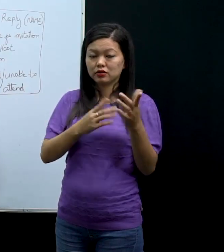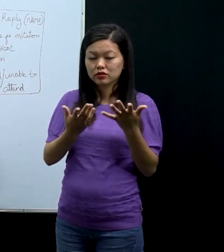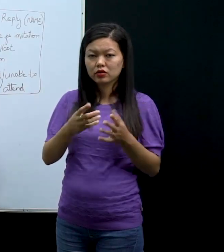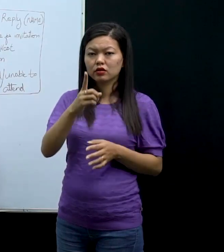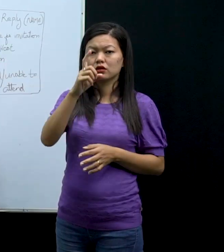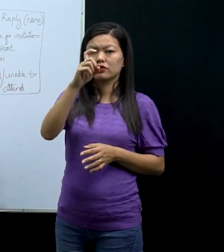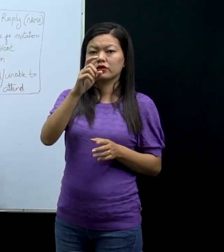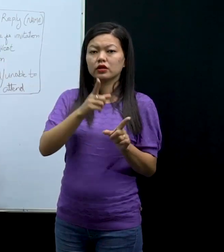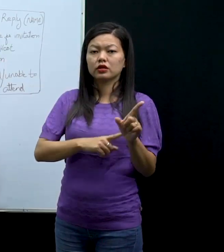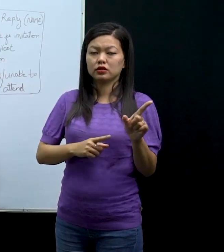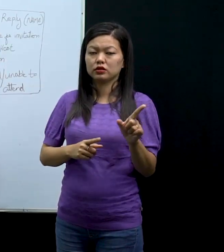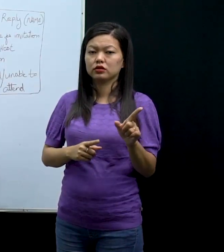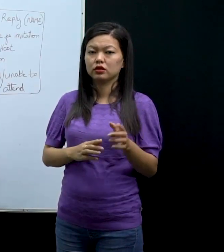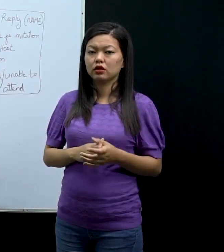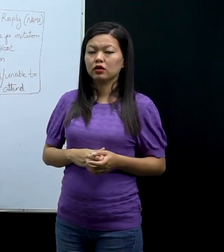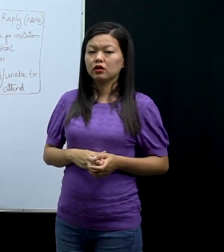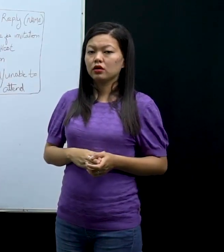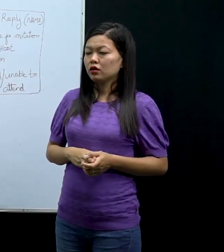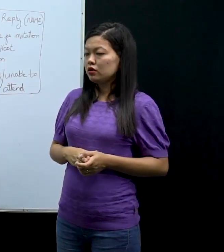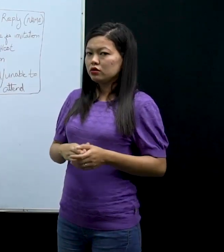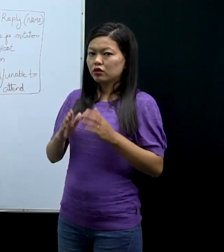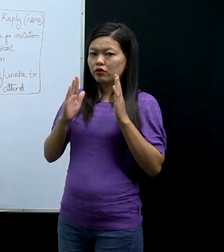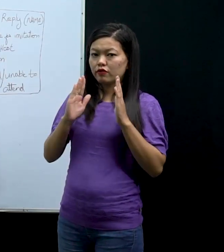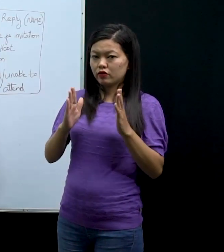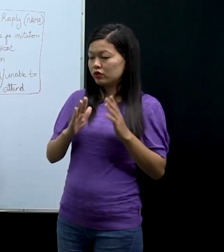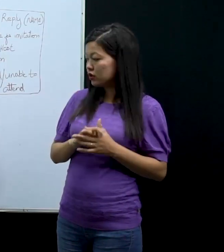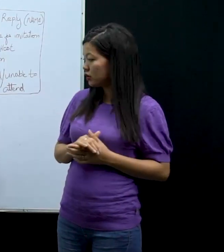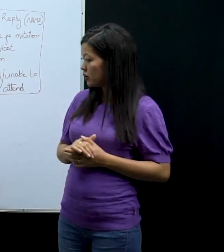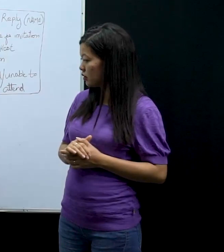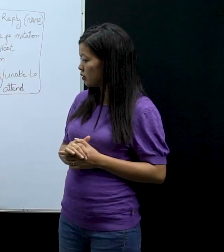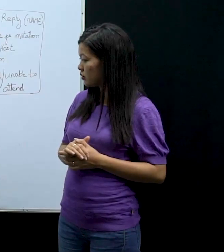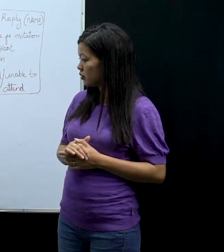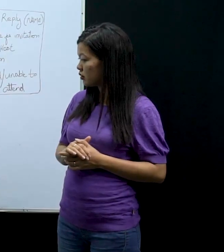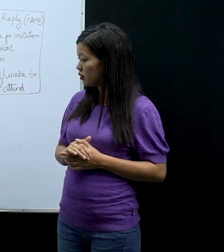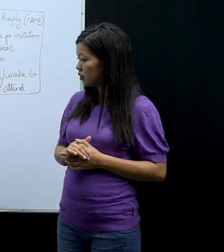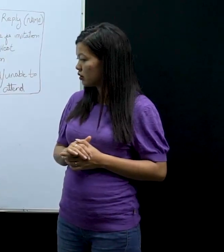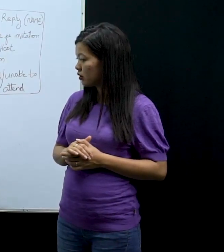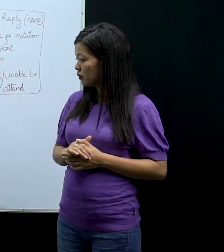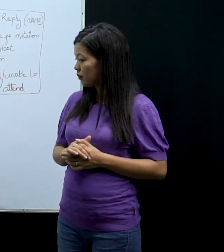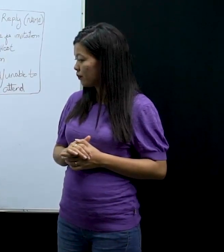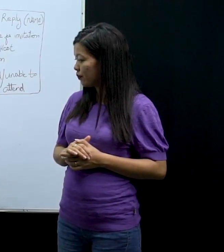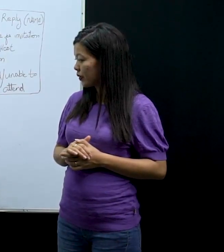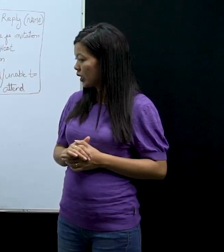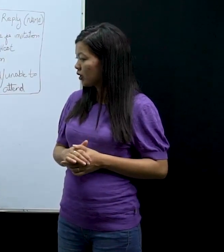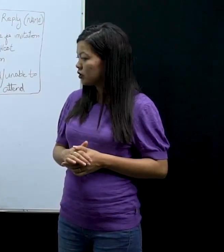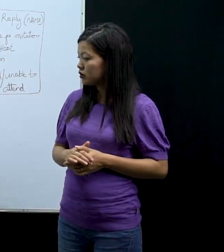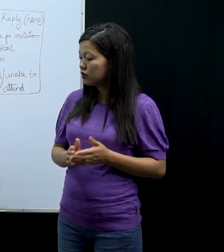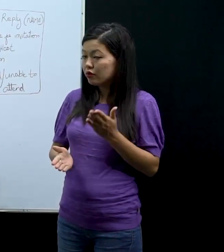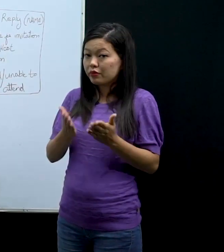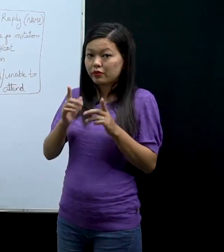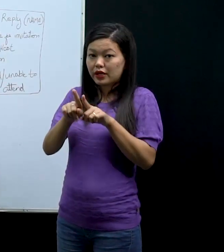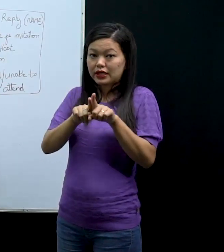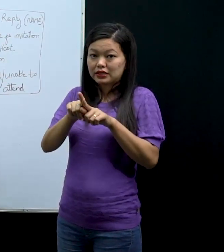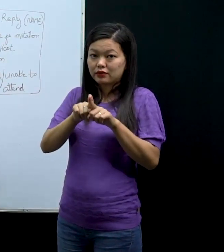Some may even vary, but we will not be focusing on that. So, assuming the birthday is on 26th of July at